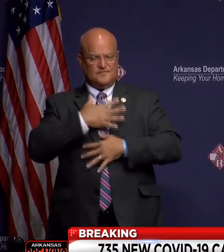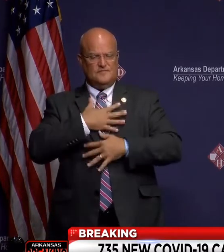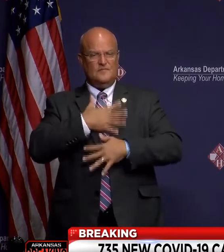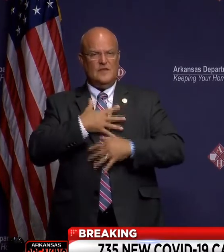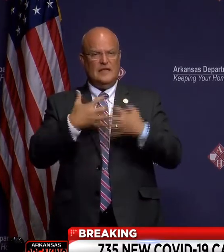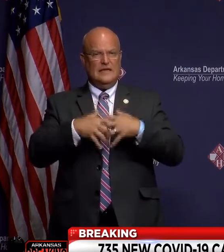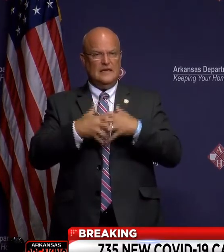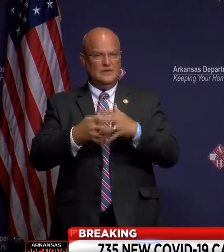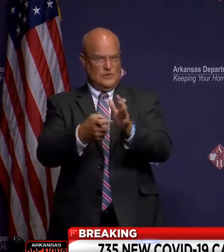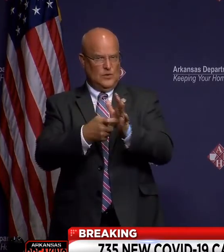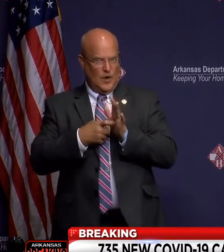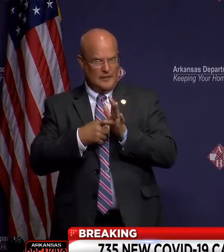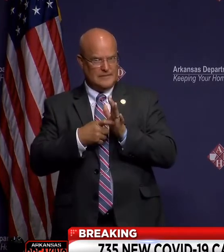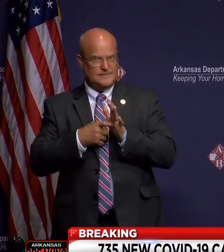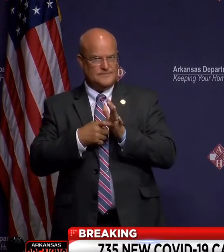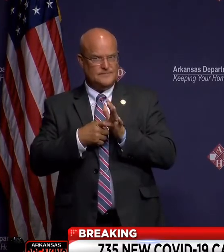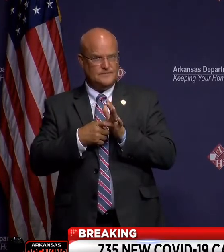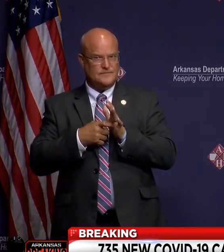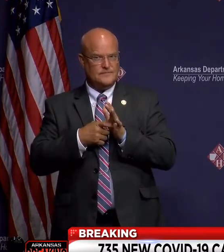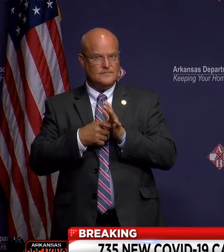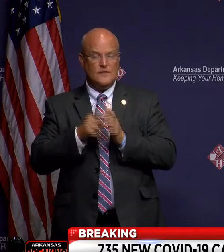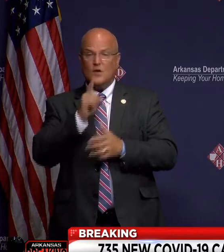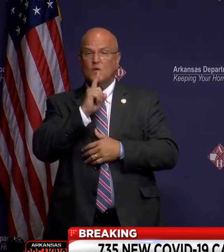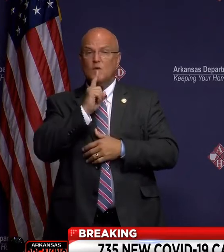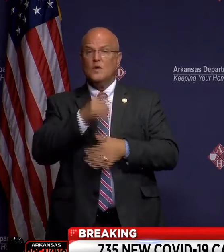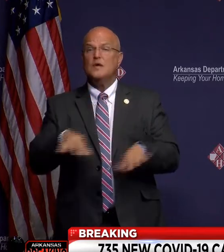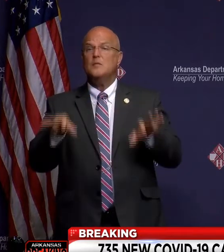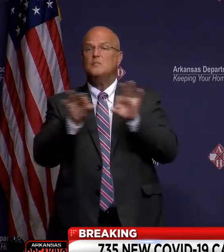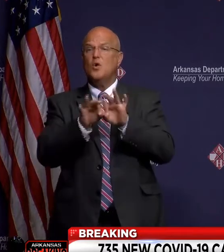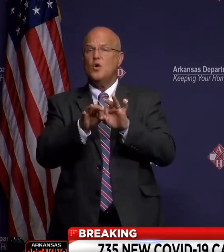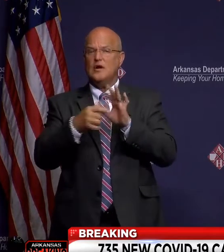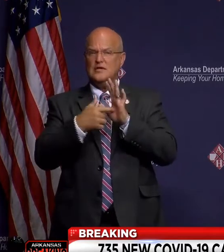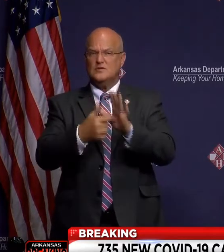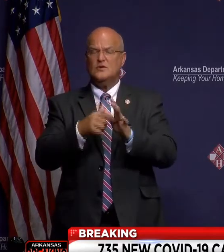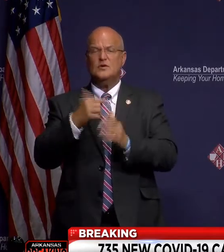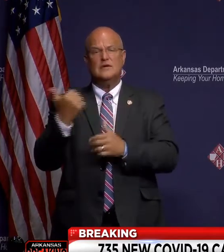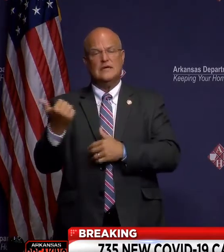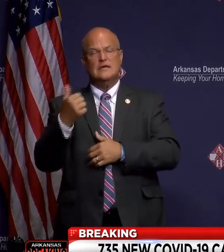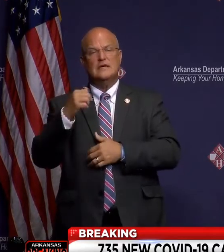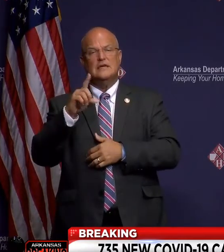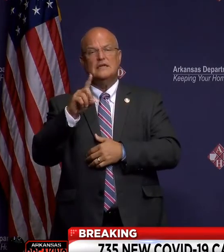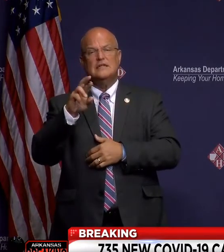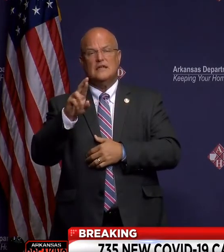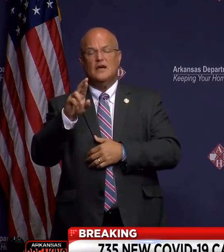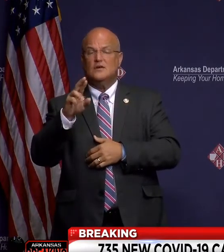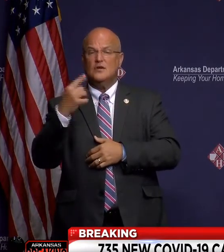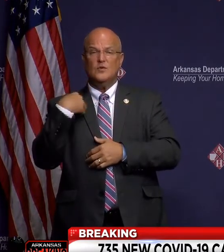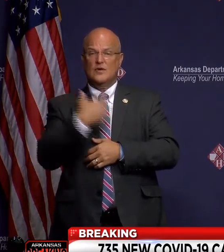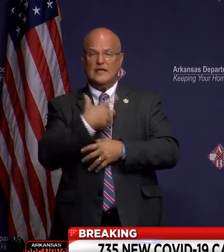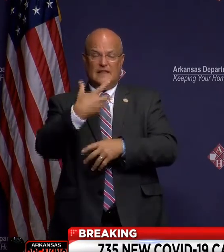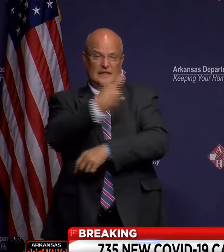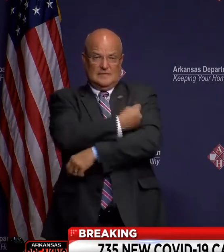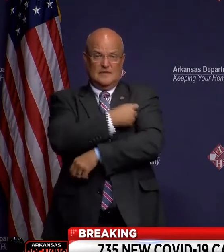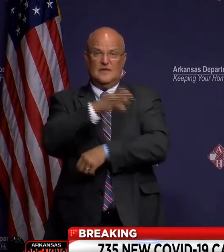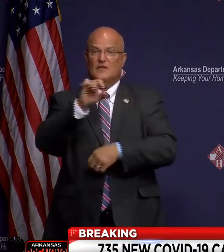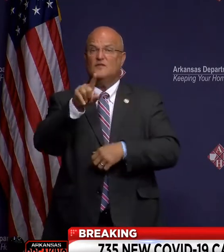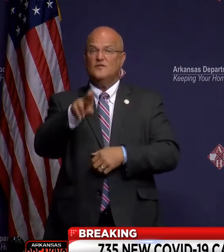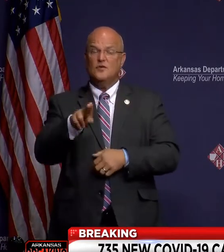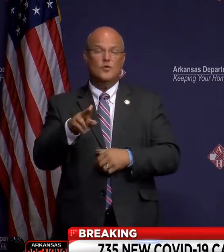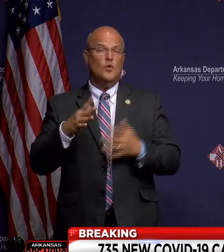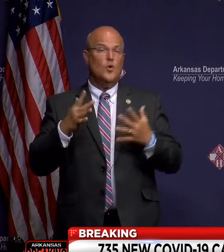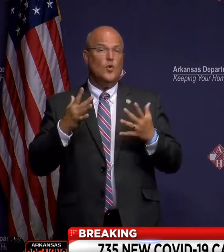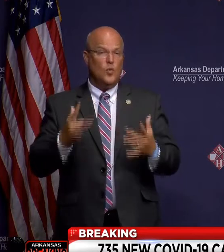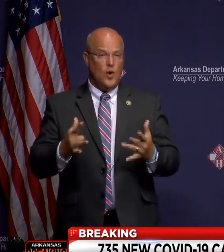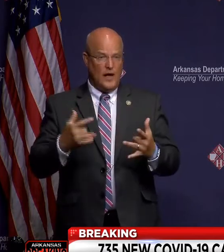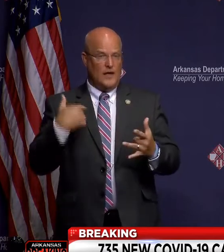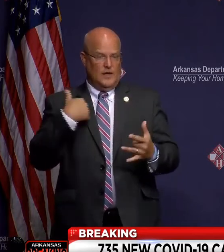requirement. So it really is important, as was pointed out by Dr. Dillahay, that we get a flu vaccine this year, because